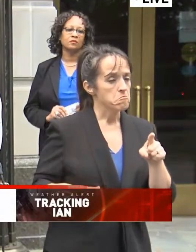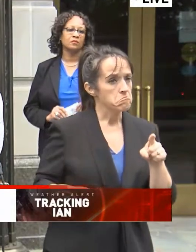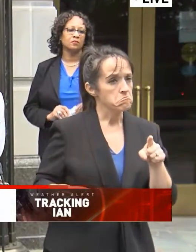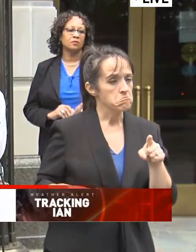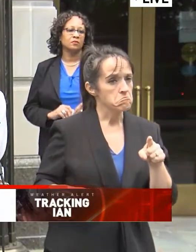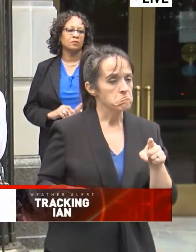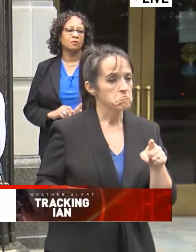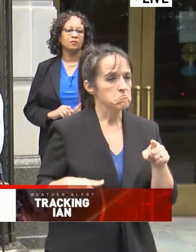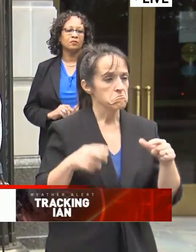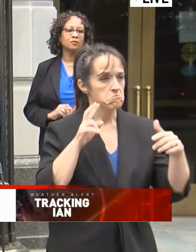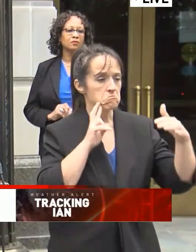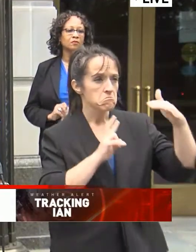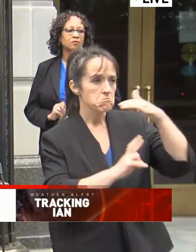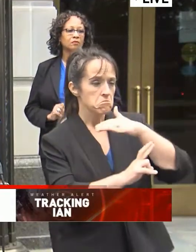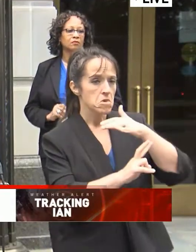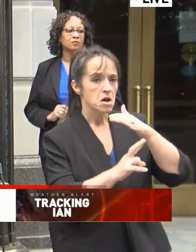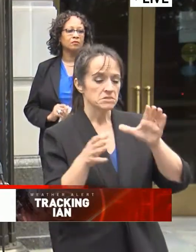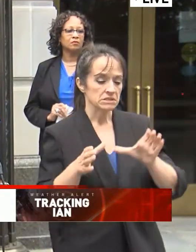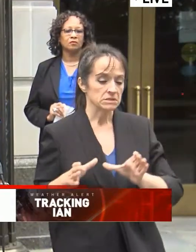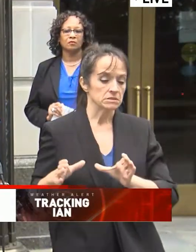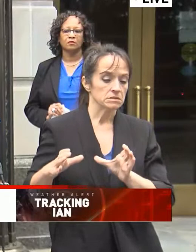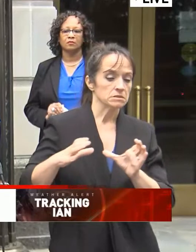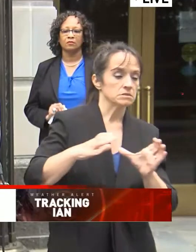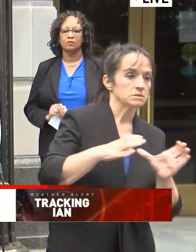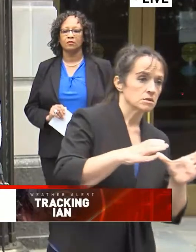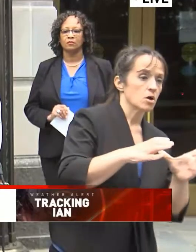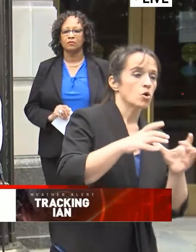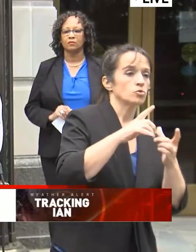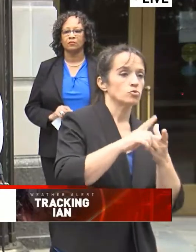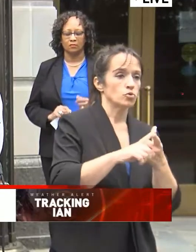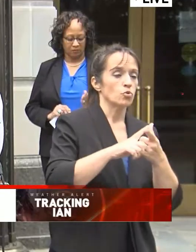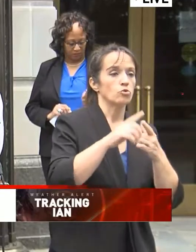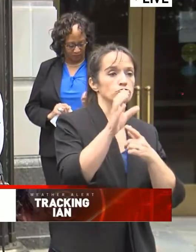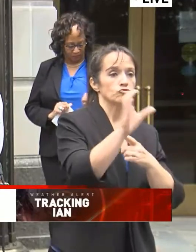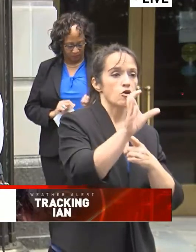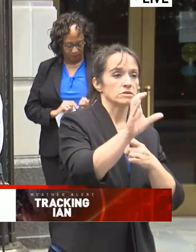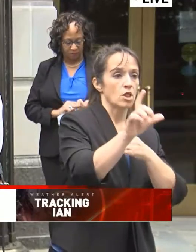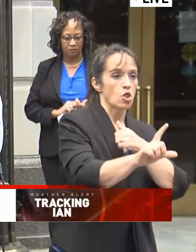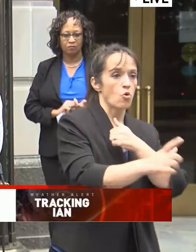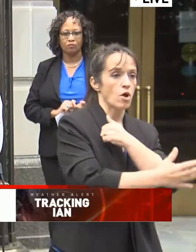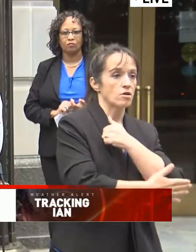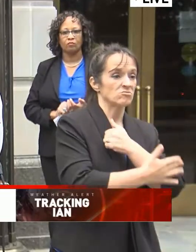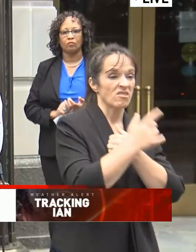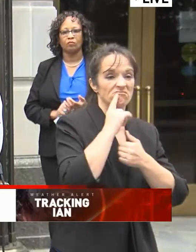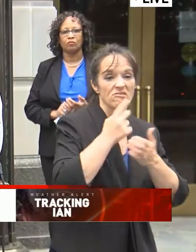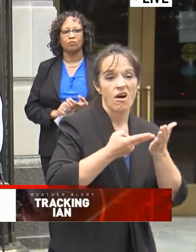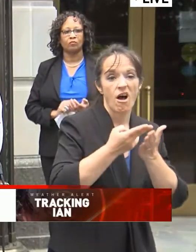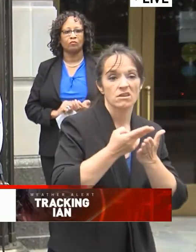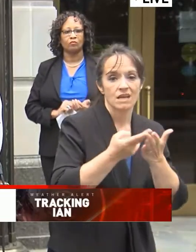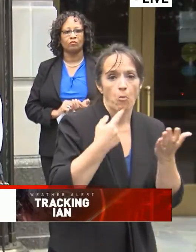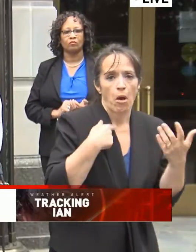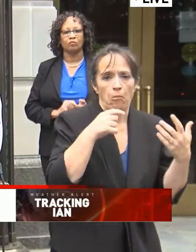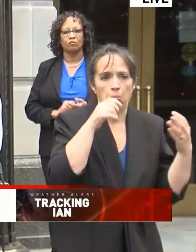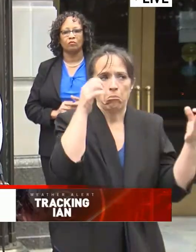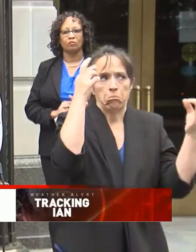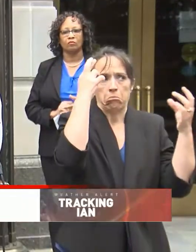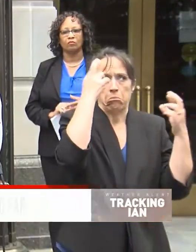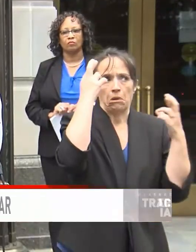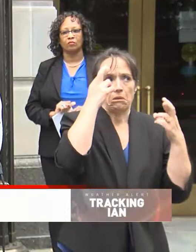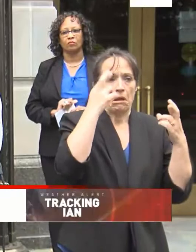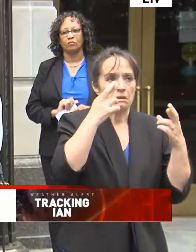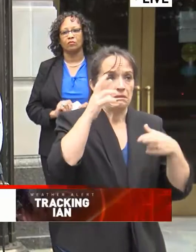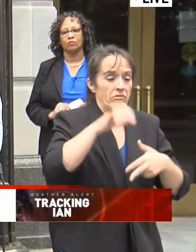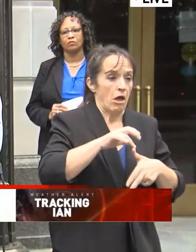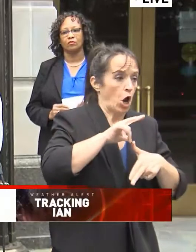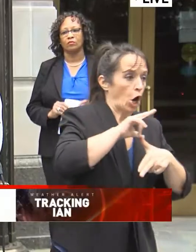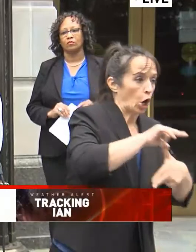its direction into Charleston and to Low Country, you're not going to know the difference. It's going to feel like a hurricane around